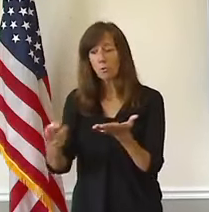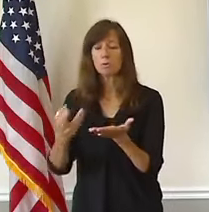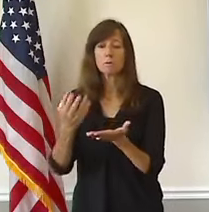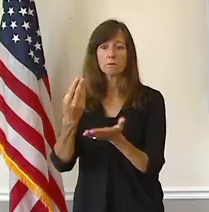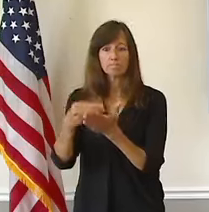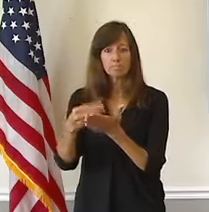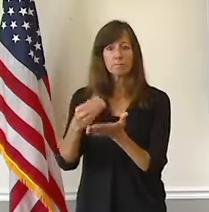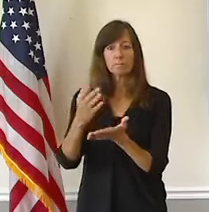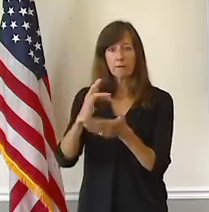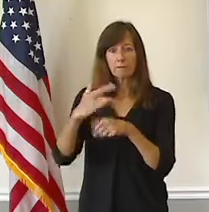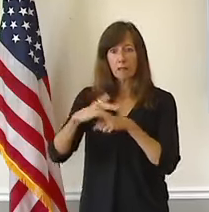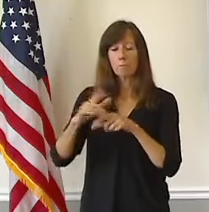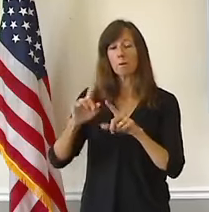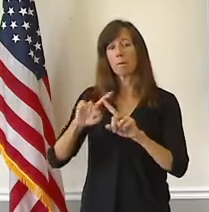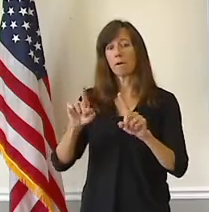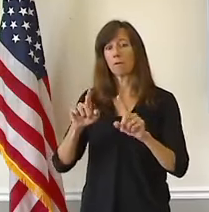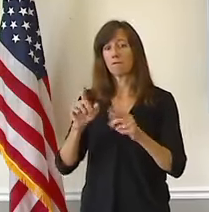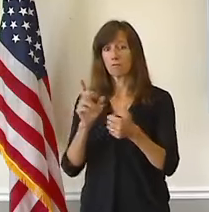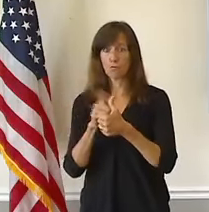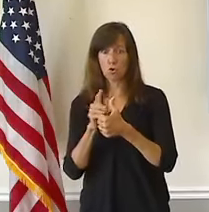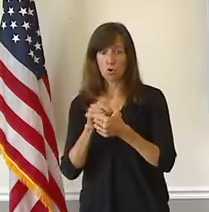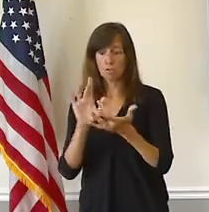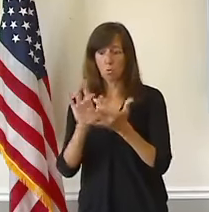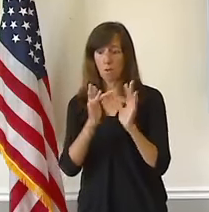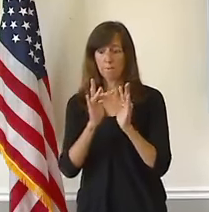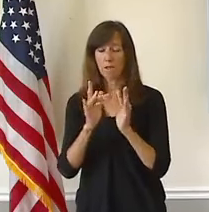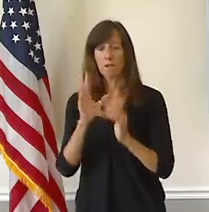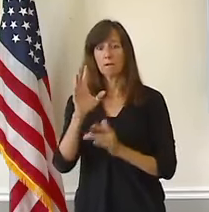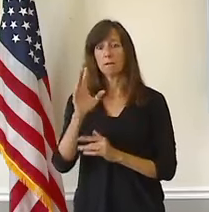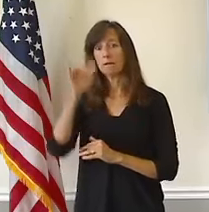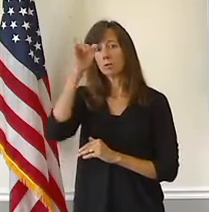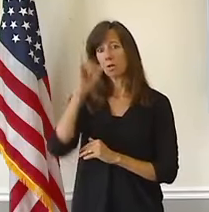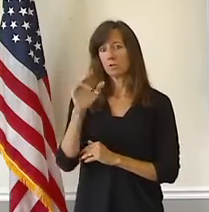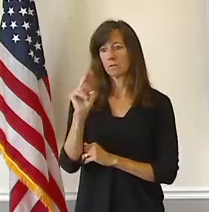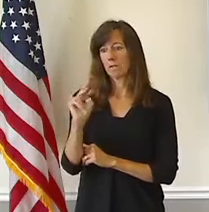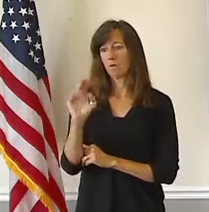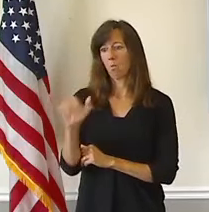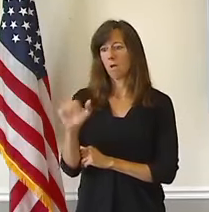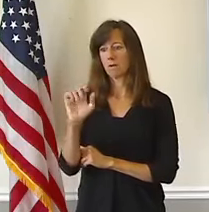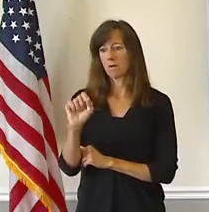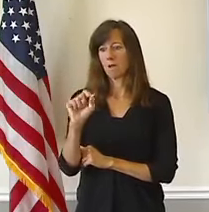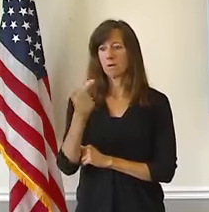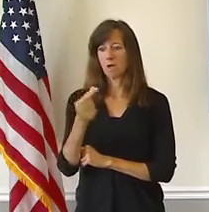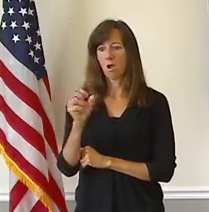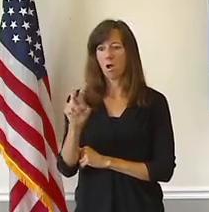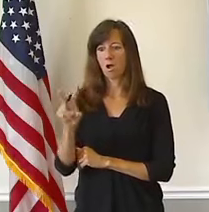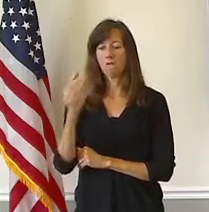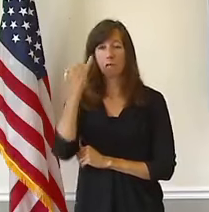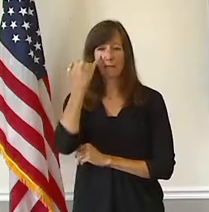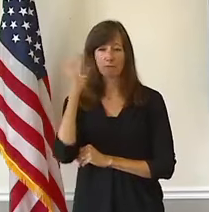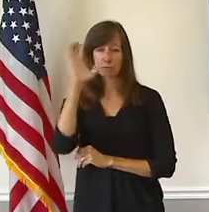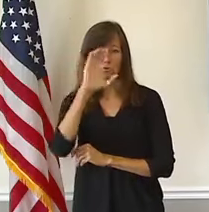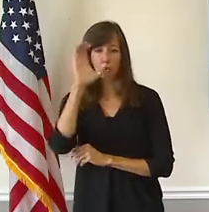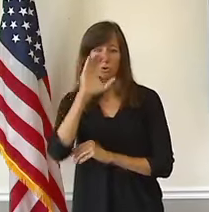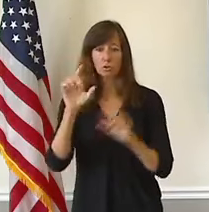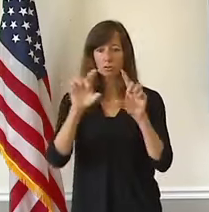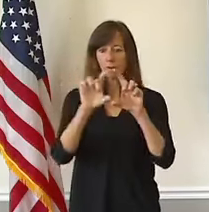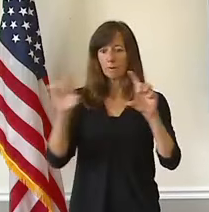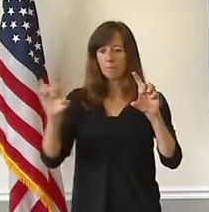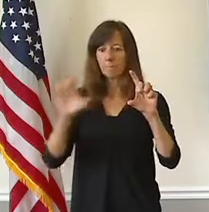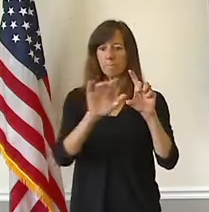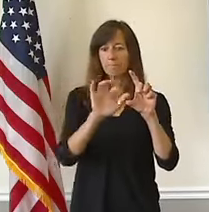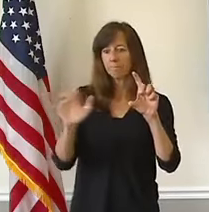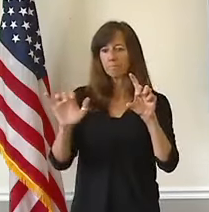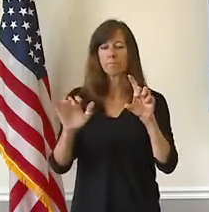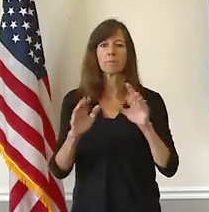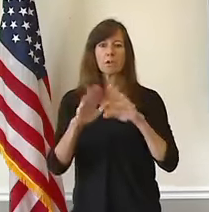visit DutchessNY.gov. You can, I think, even type in childcare in the info bar or the search tool,